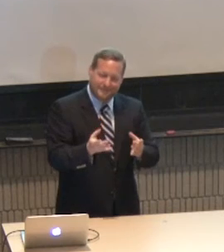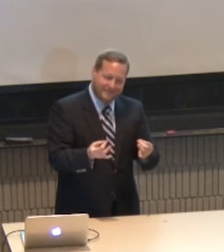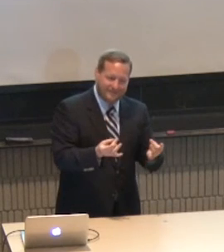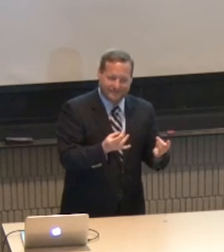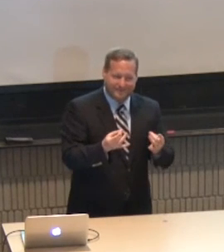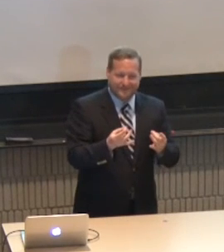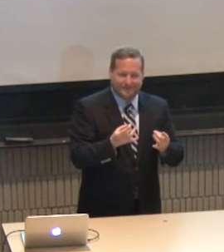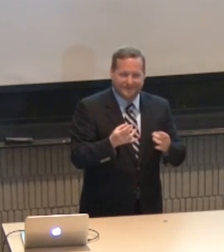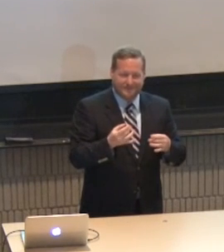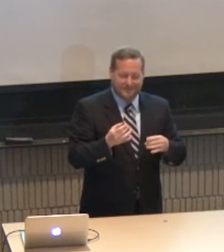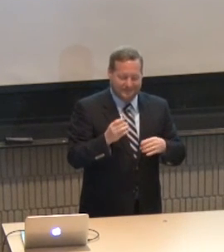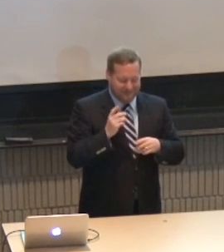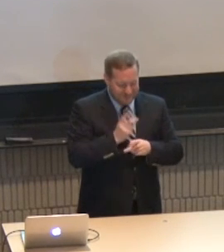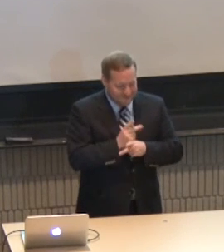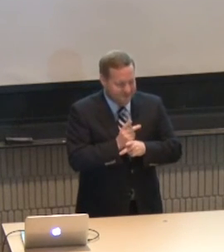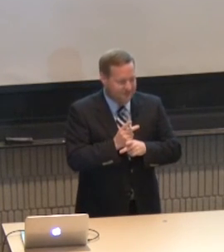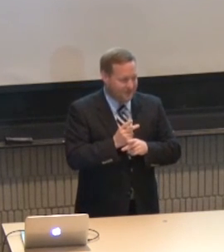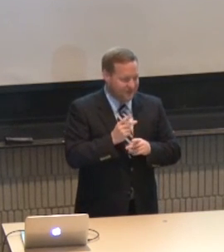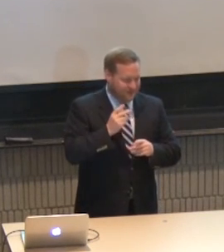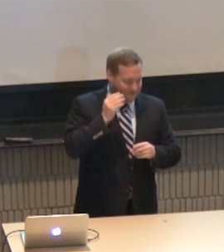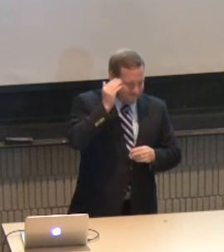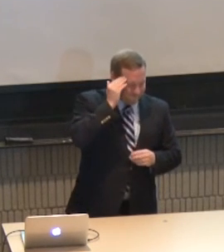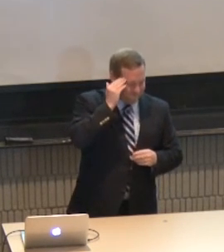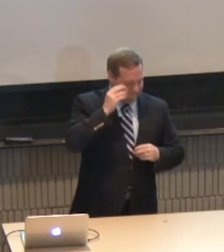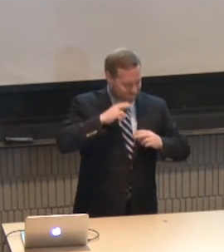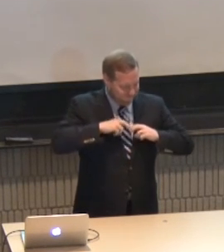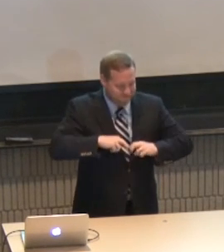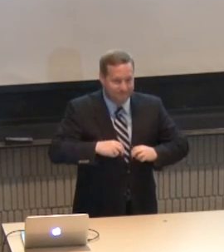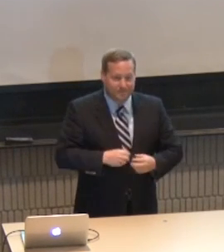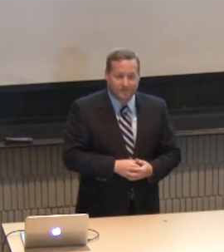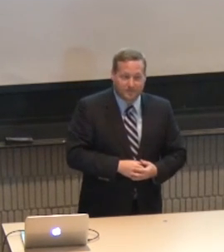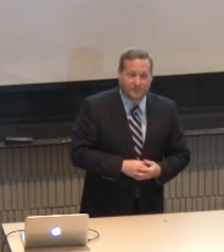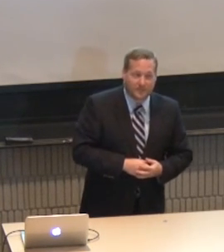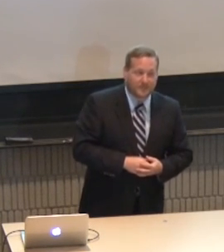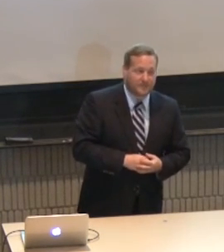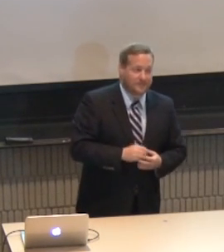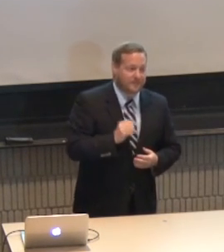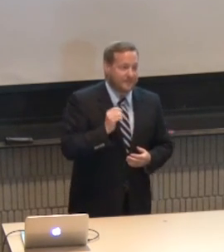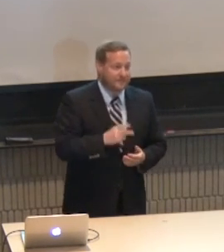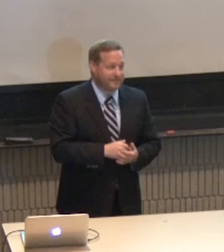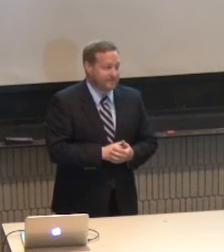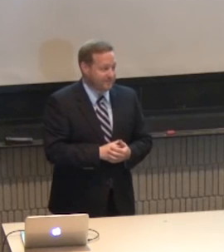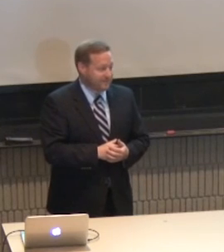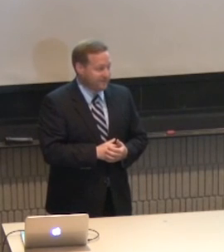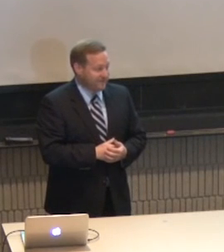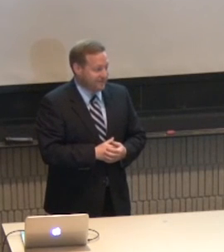So ally is a very interesting idea, and it's pretty tricky territory.